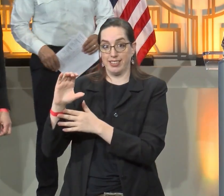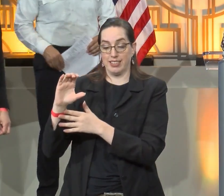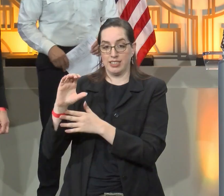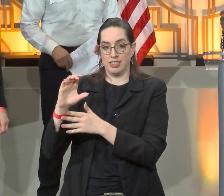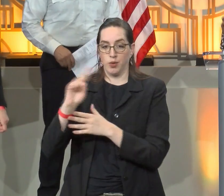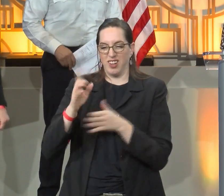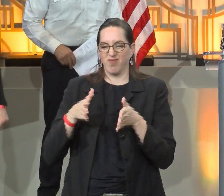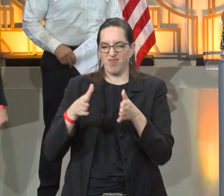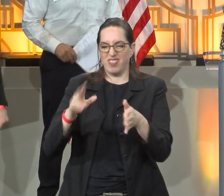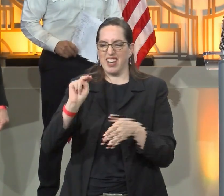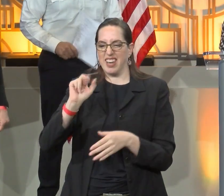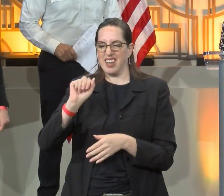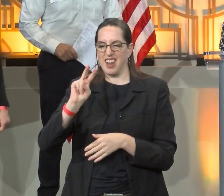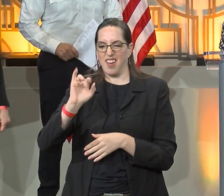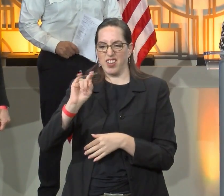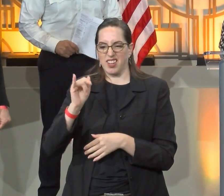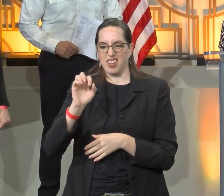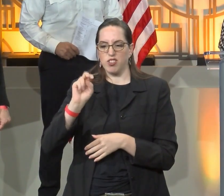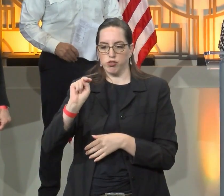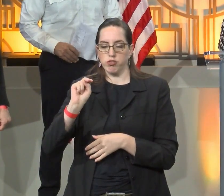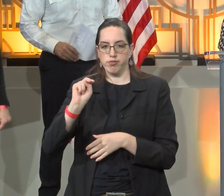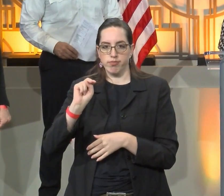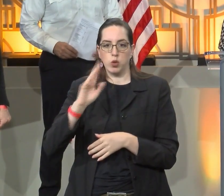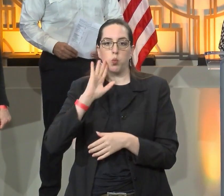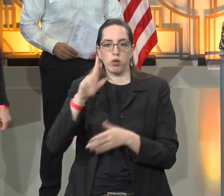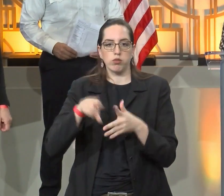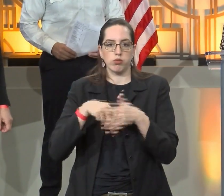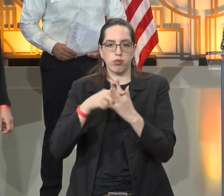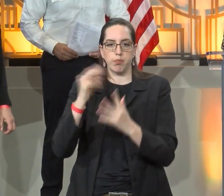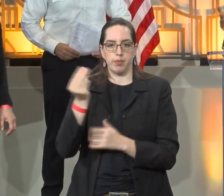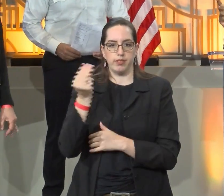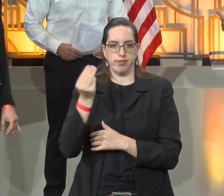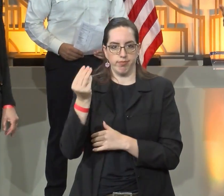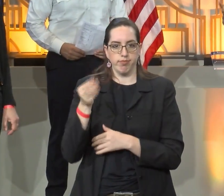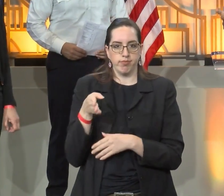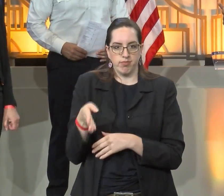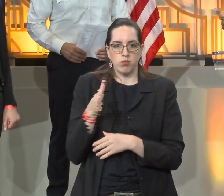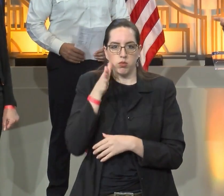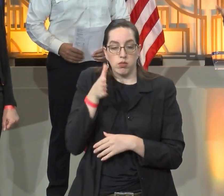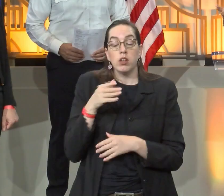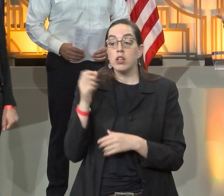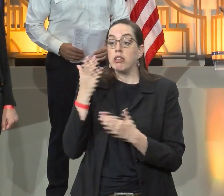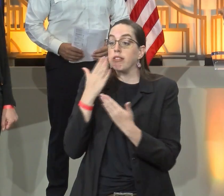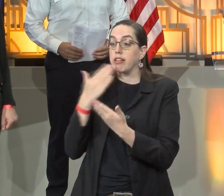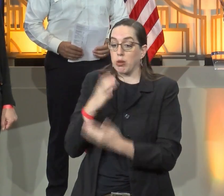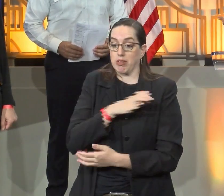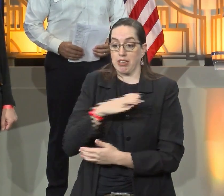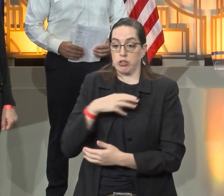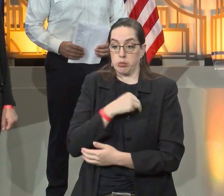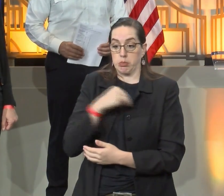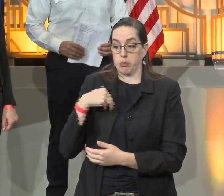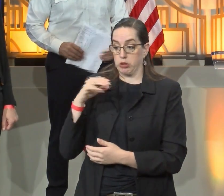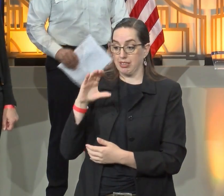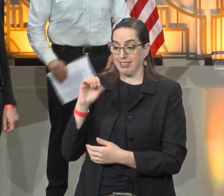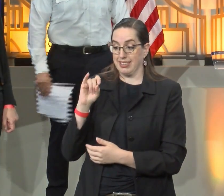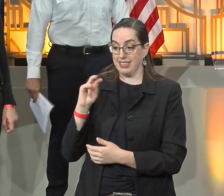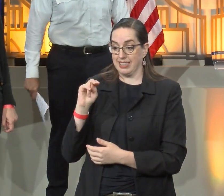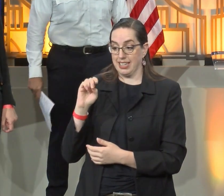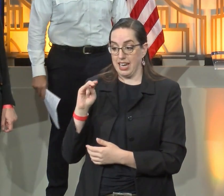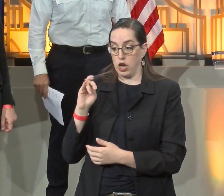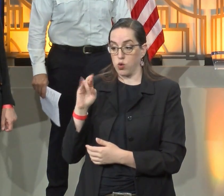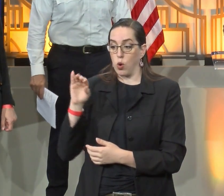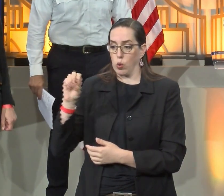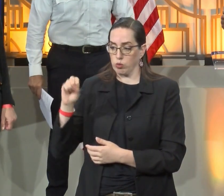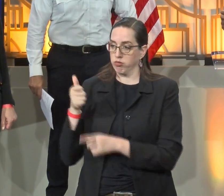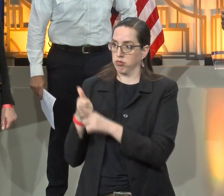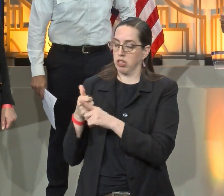on Navigation. That testing site will start up on Monday. I want to thank Councilmember Karla Cisneros. She was very, very